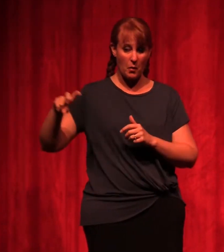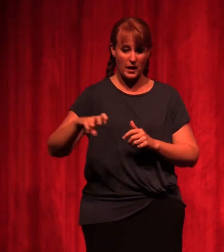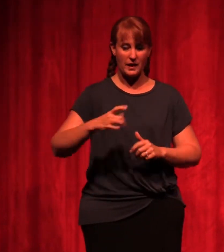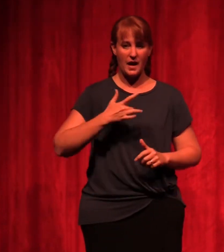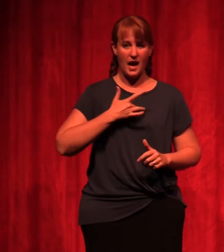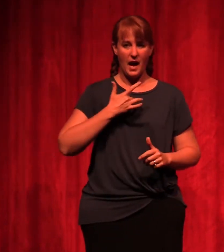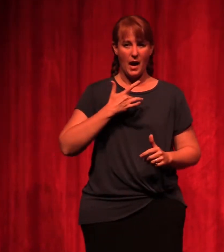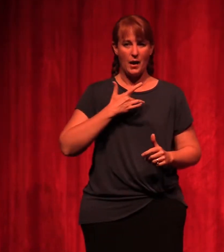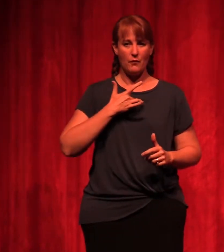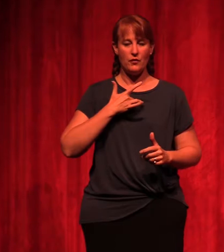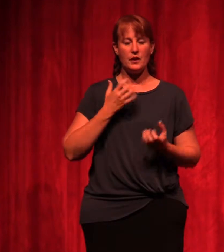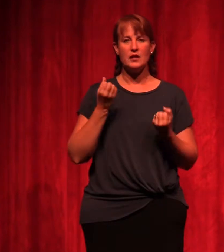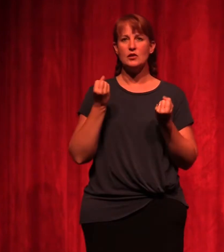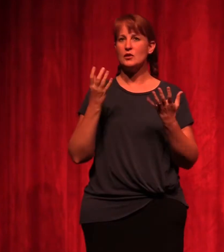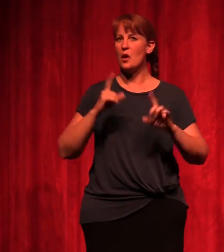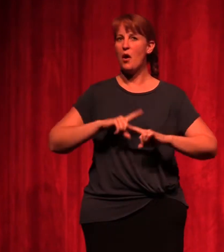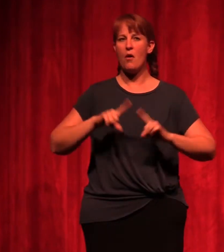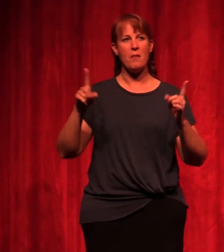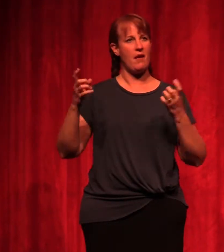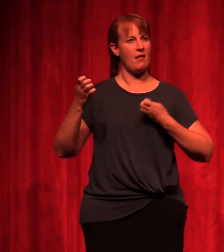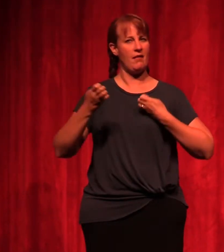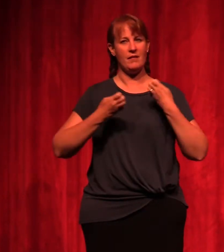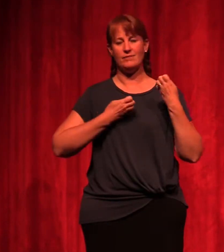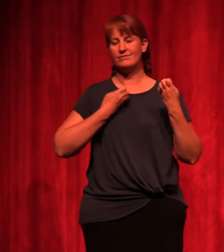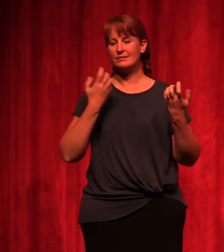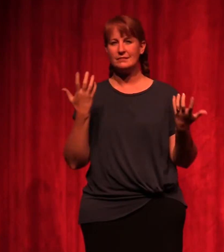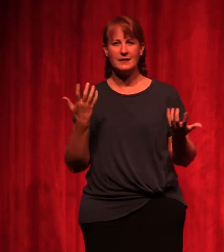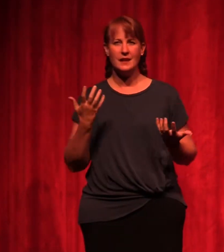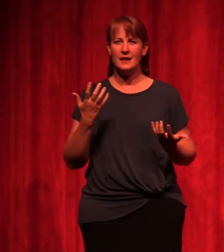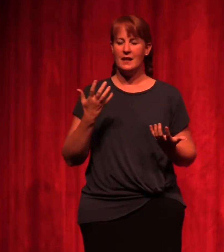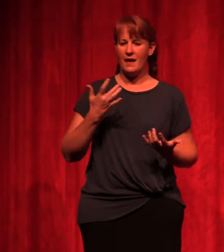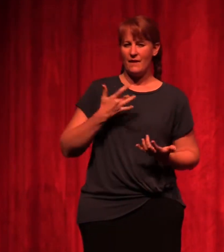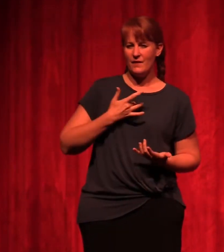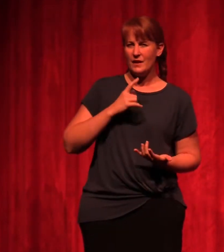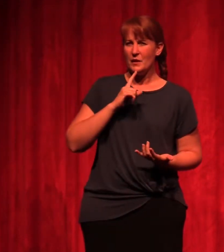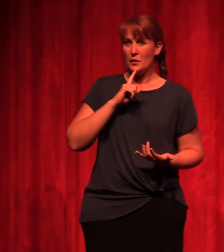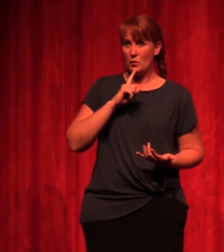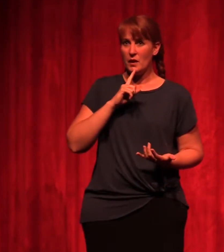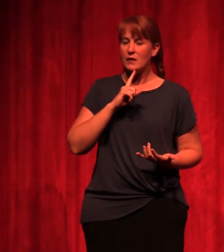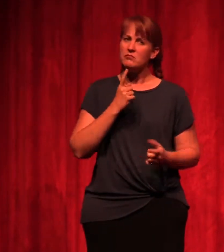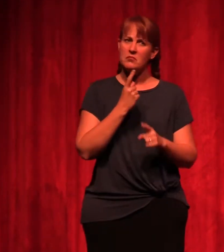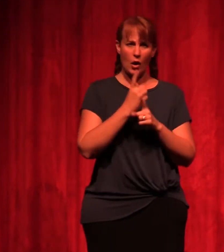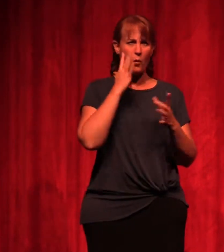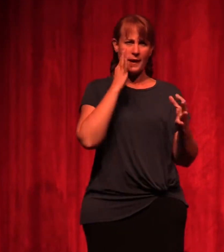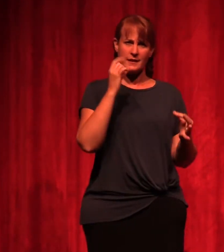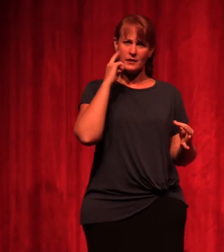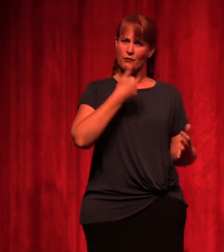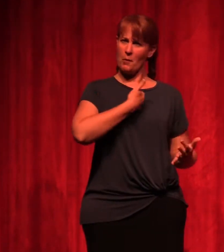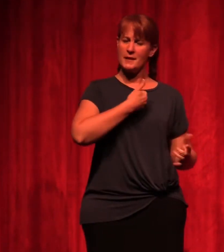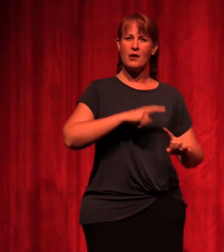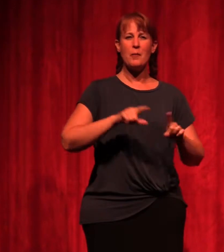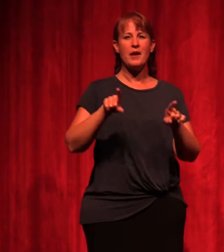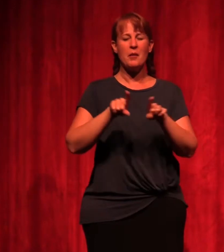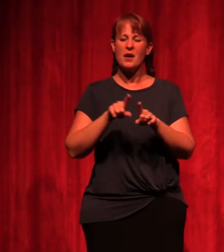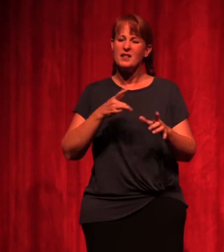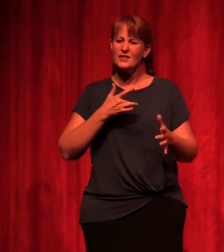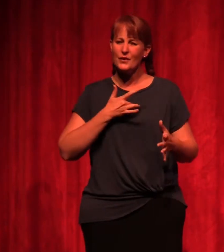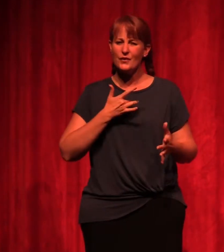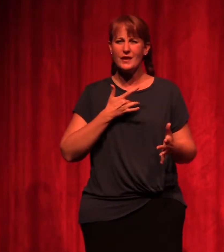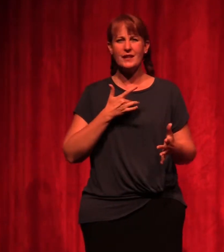this mess of emotions. I'm feeling really like I've made the right choice for myself, but I'm also just